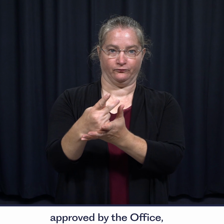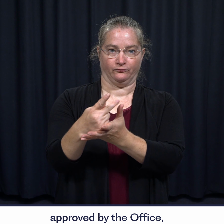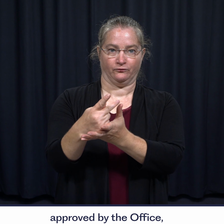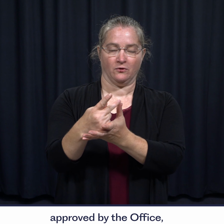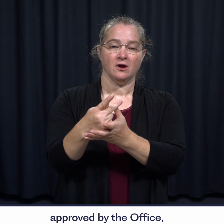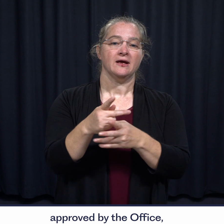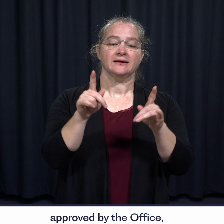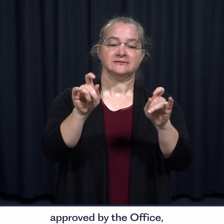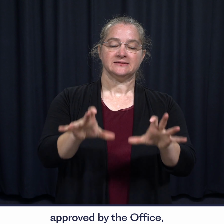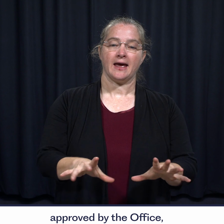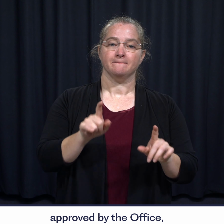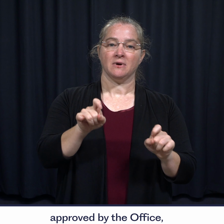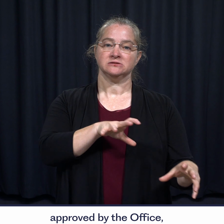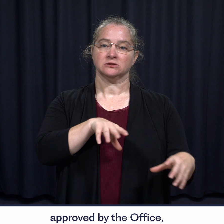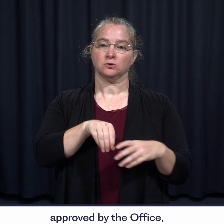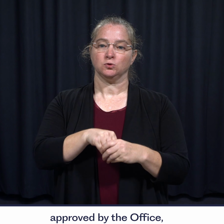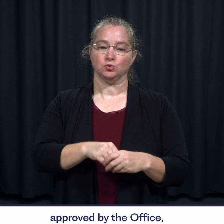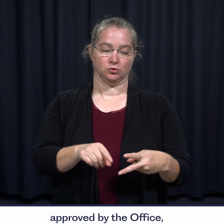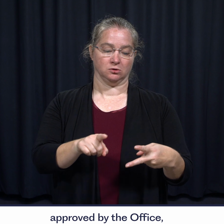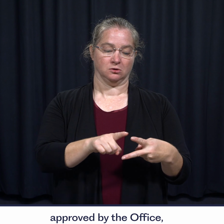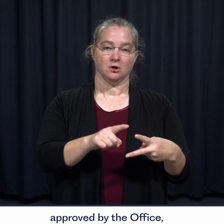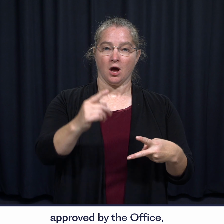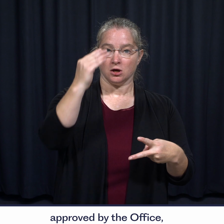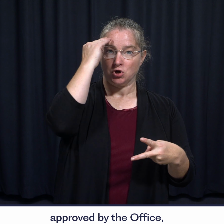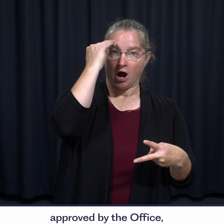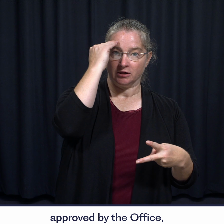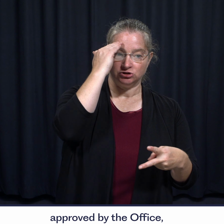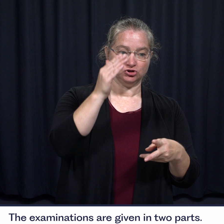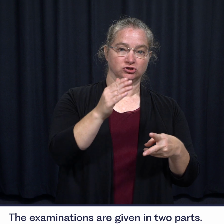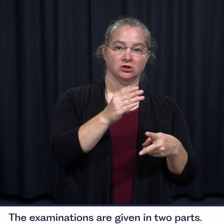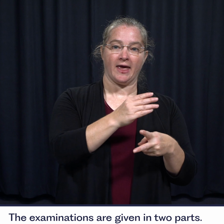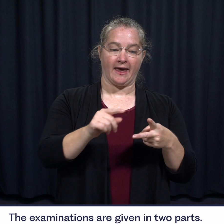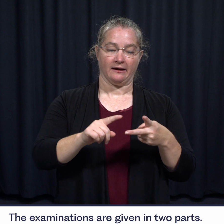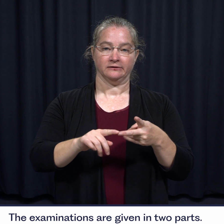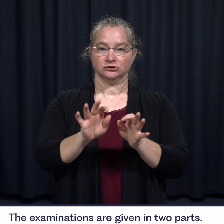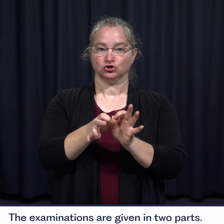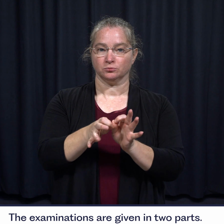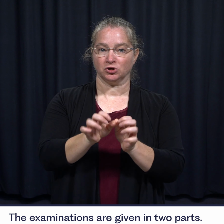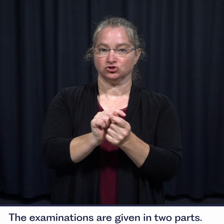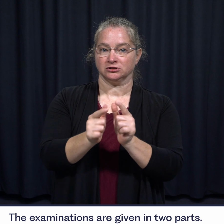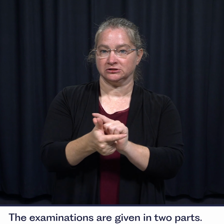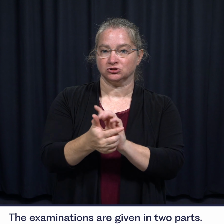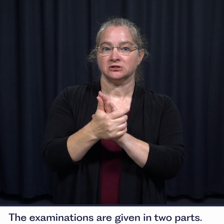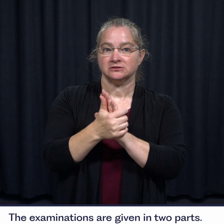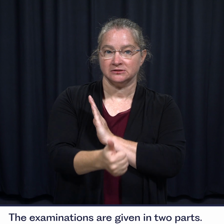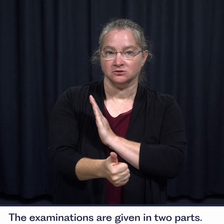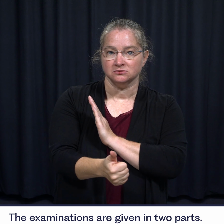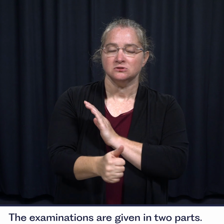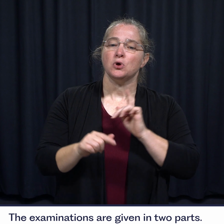knowledge and interpreting or transliterating skills. The examinations are given in two